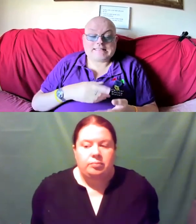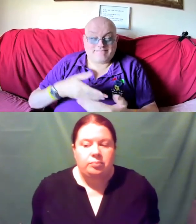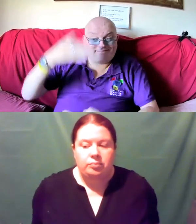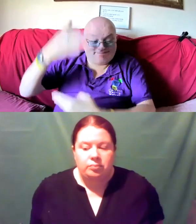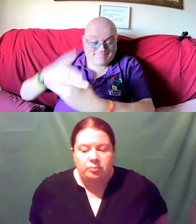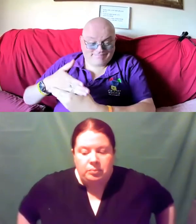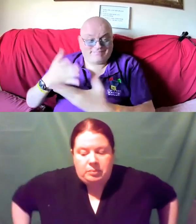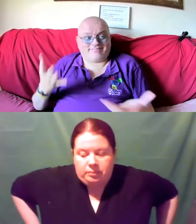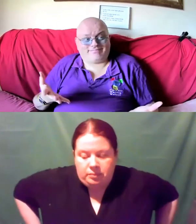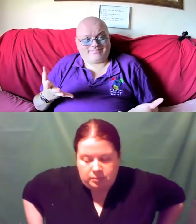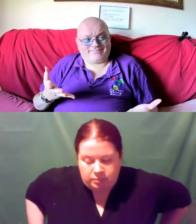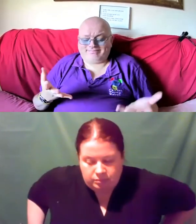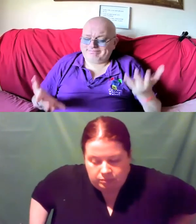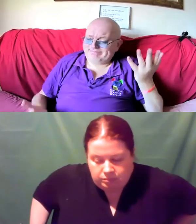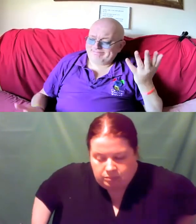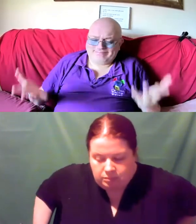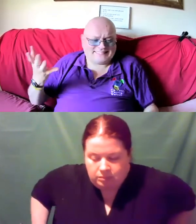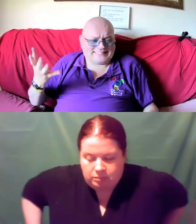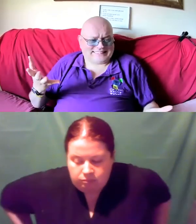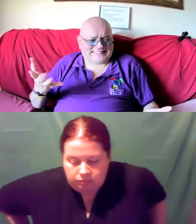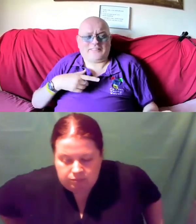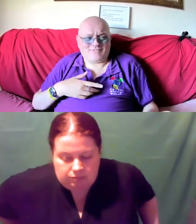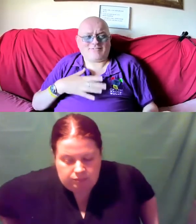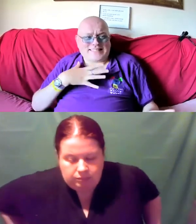So that was clearly the need.